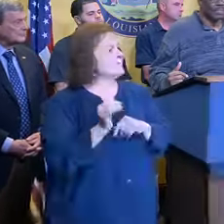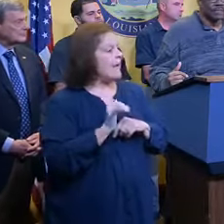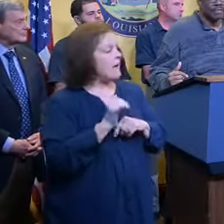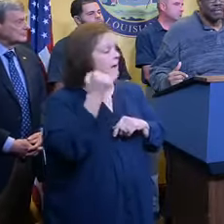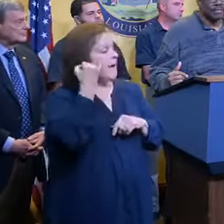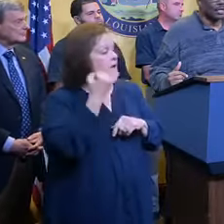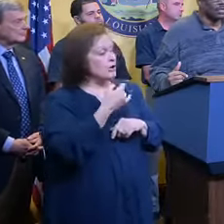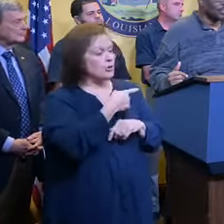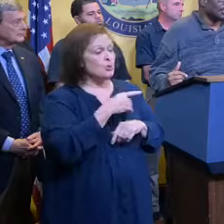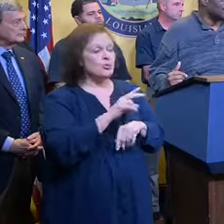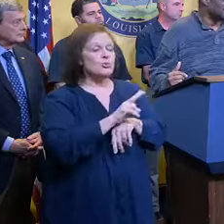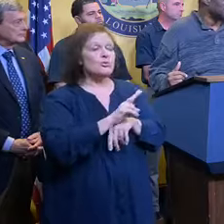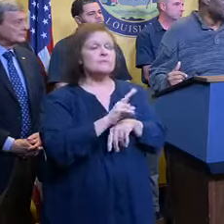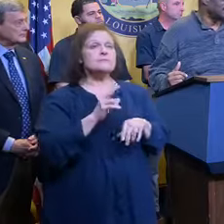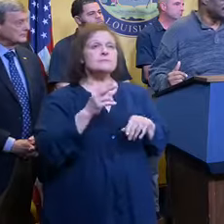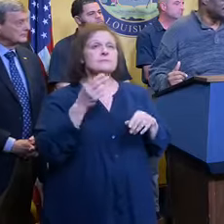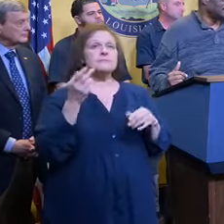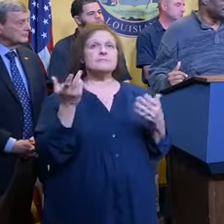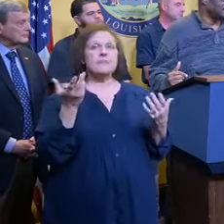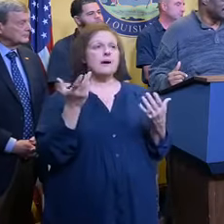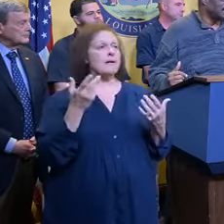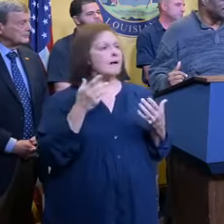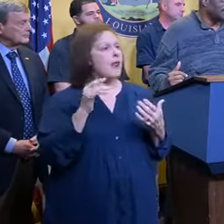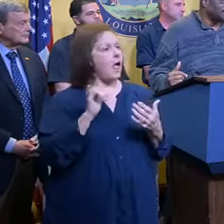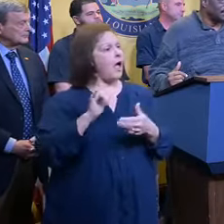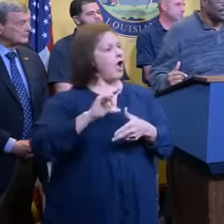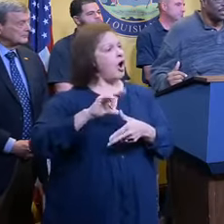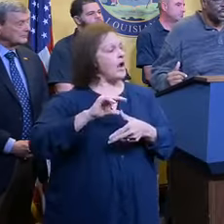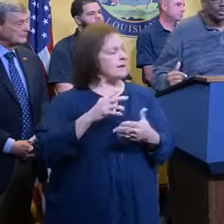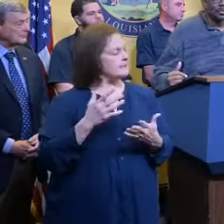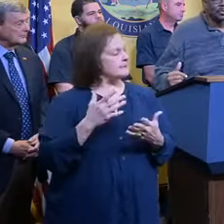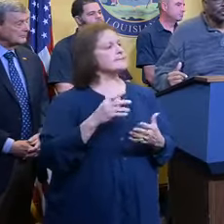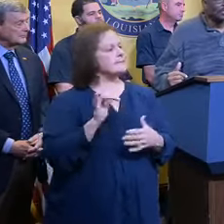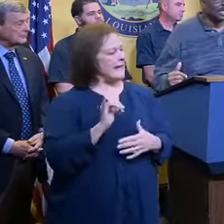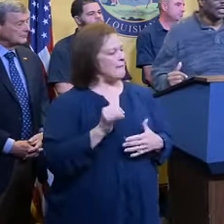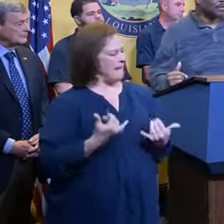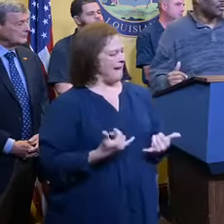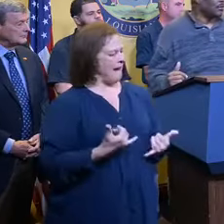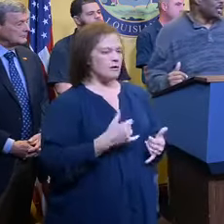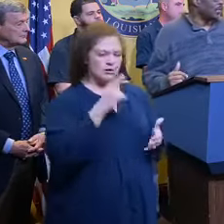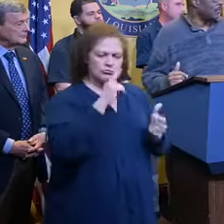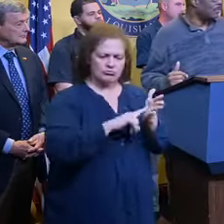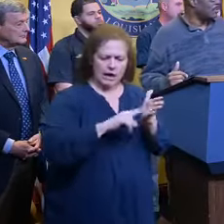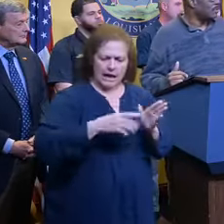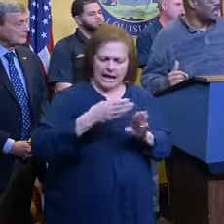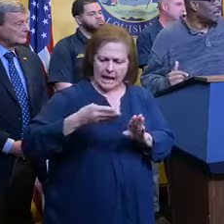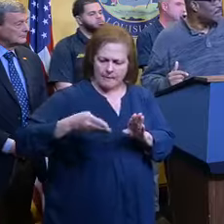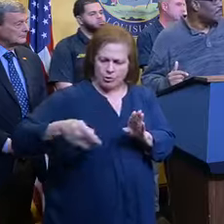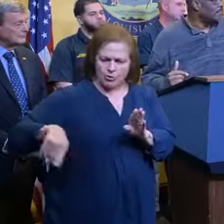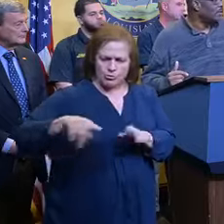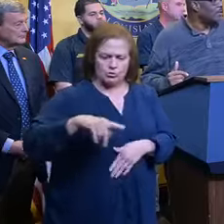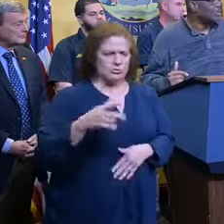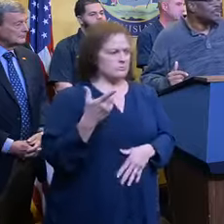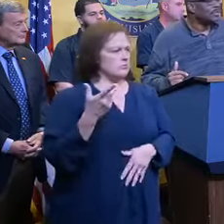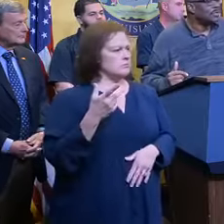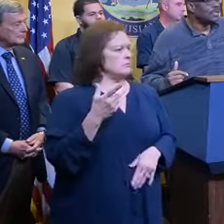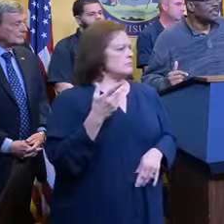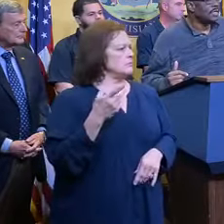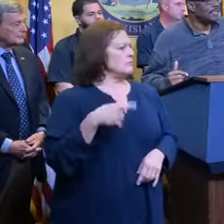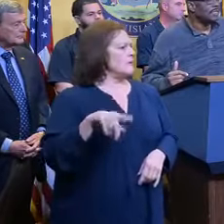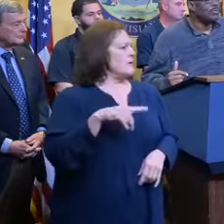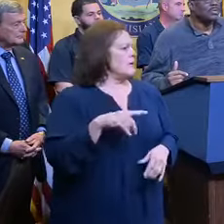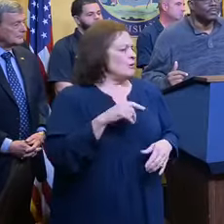use to survive hurricanes, we need to be using here. Be very intentional on checking on your neighbors who do not have the ability, the